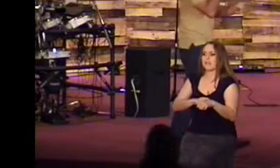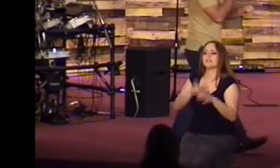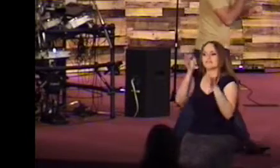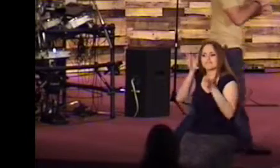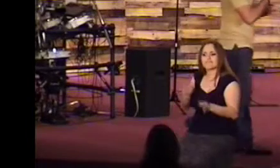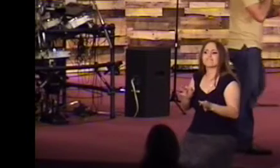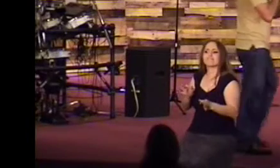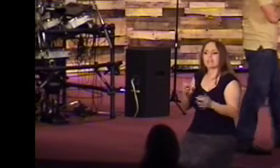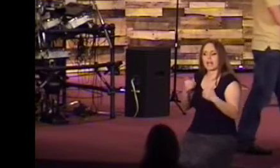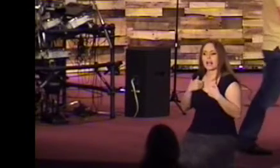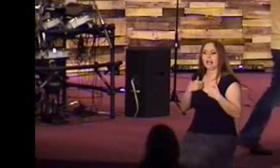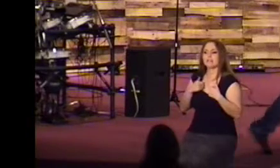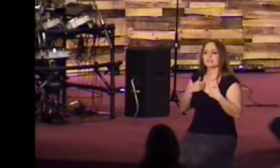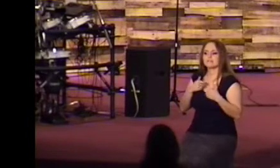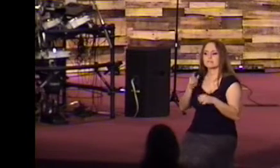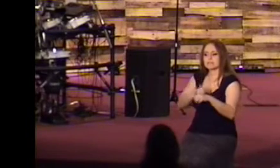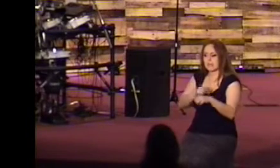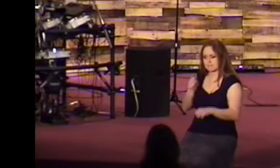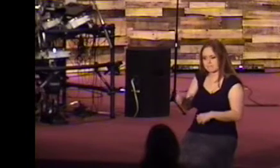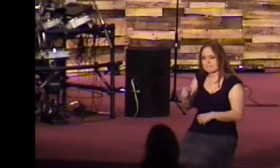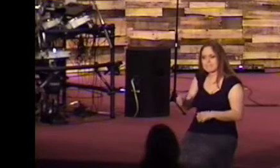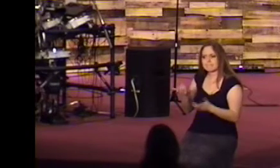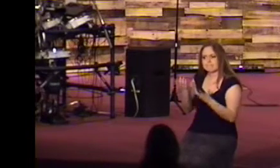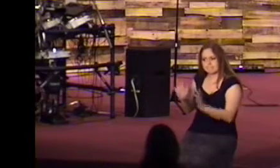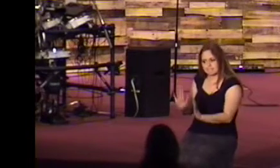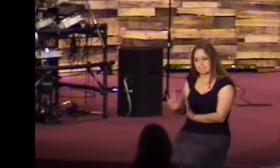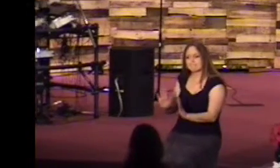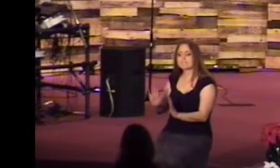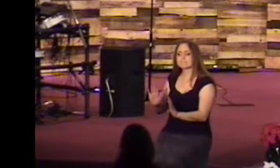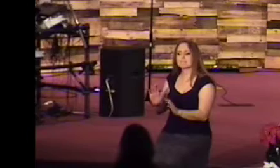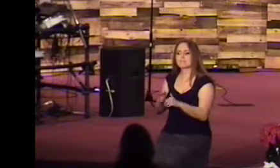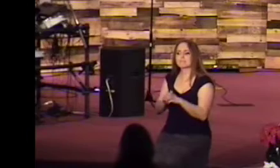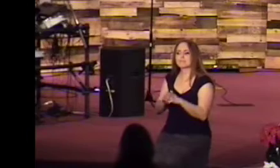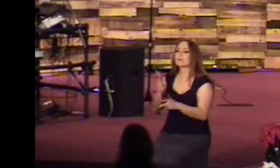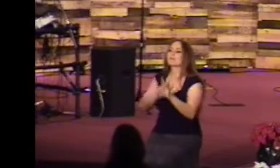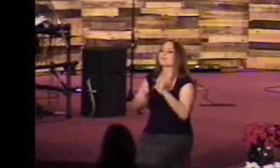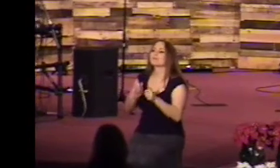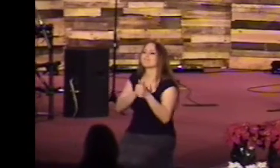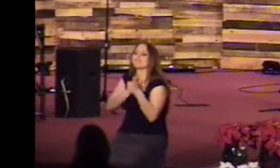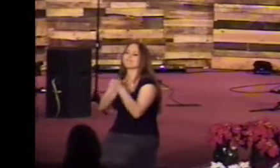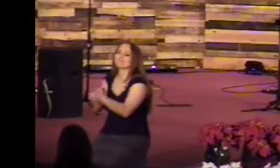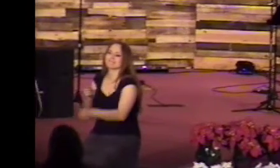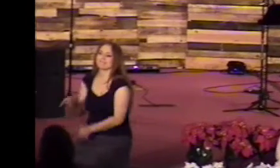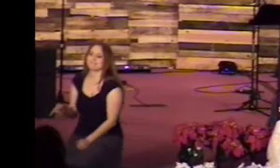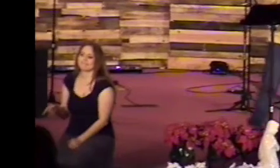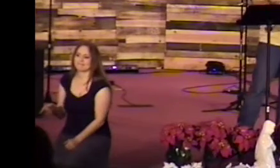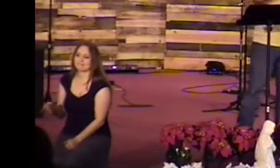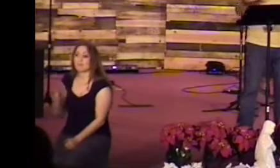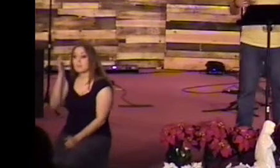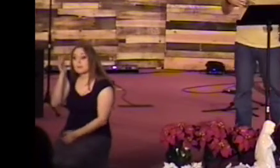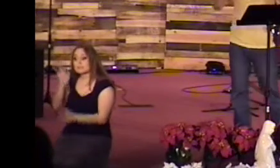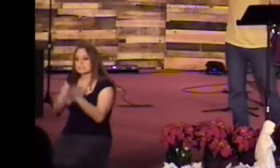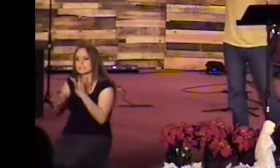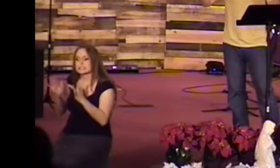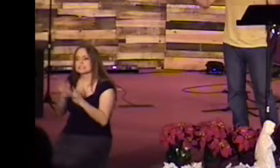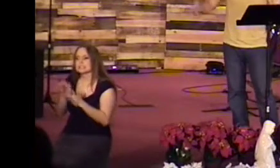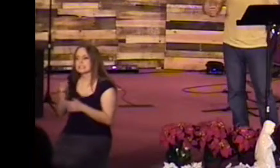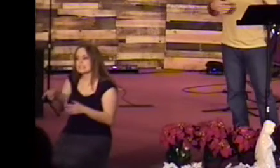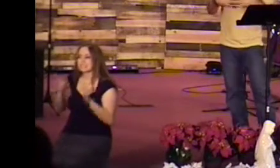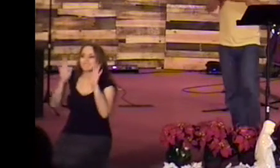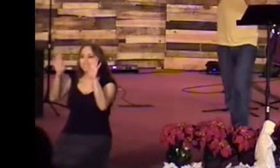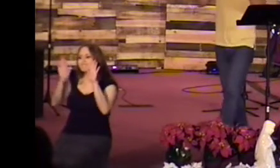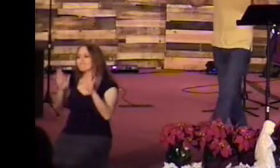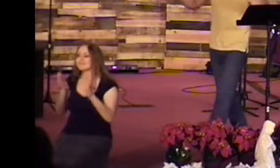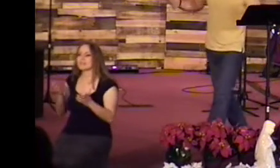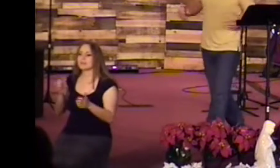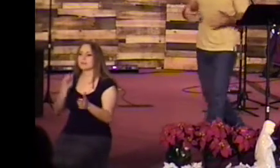he's going to have some time to himself and just kind of decompress, people follow him because he's Jesus, he's awesome. They want to be around him,